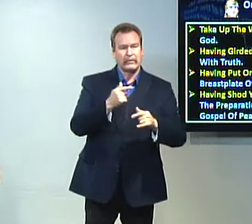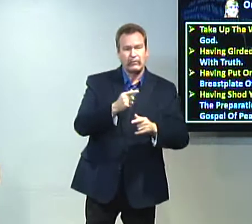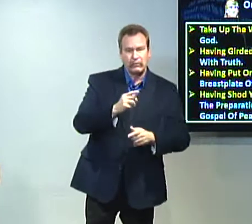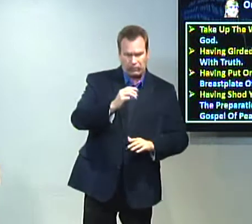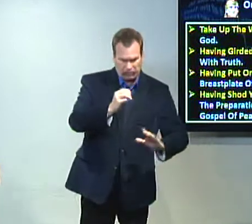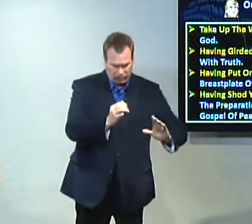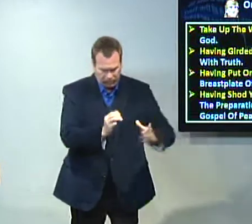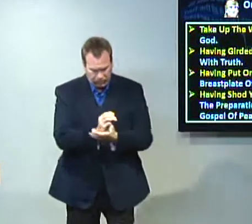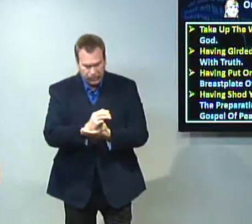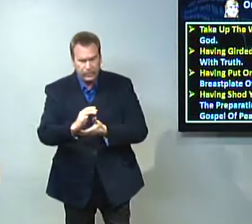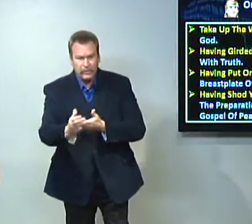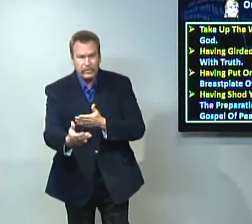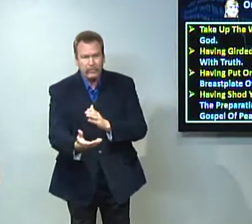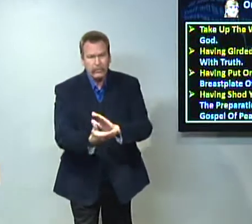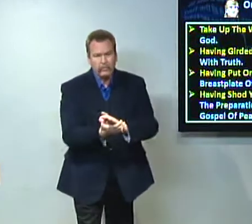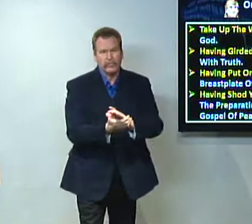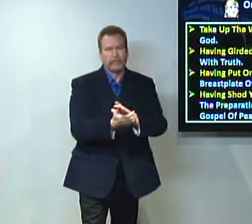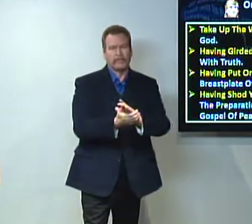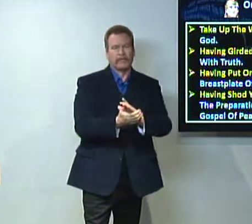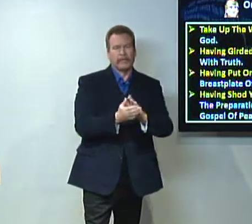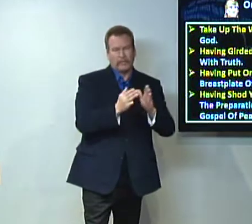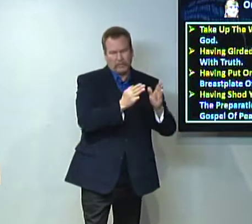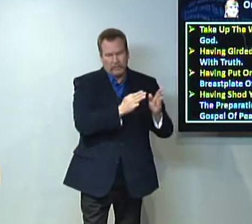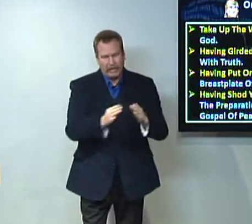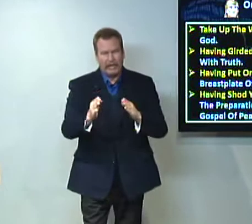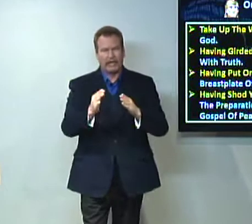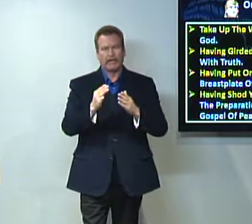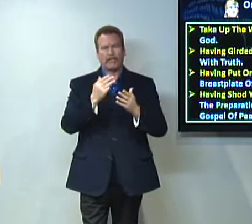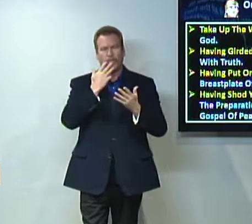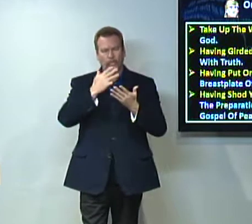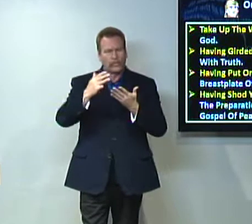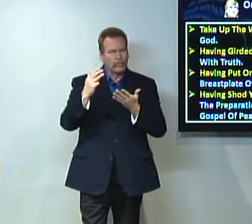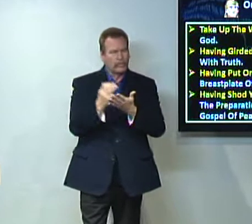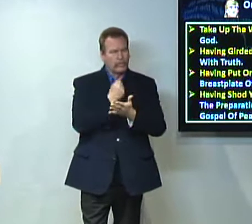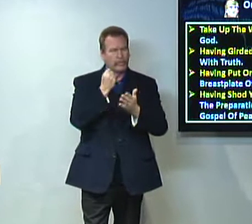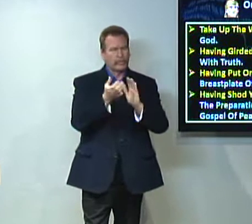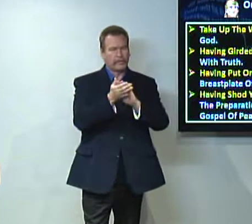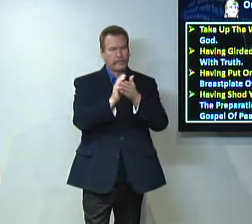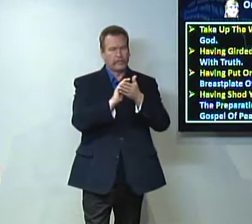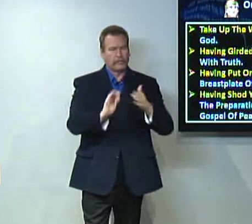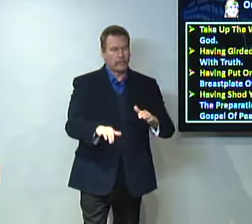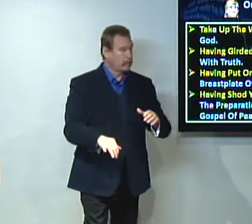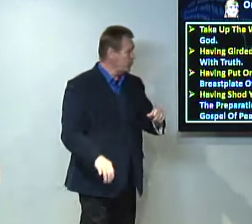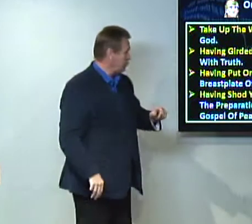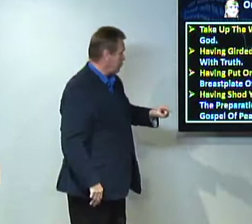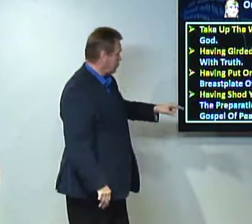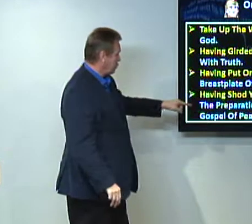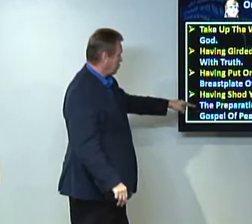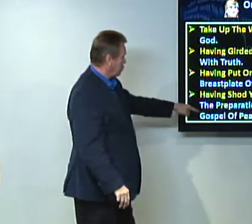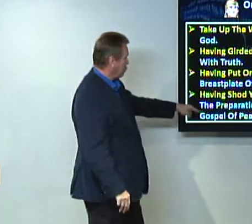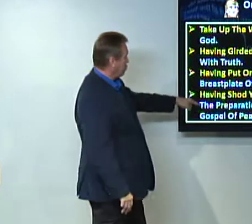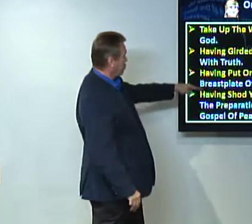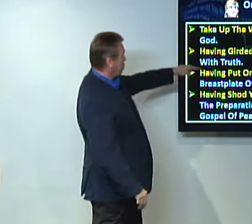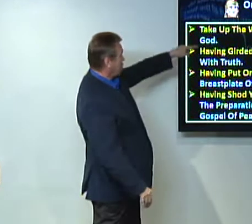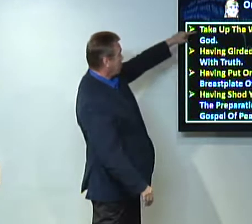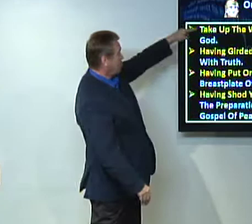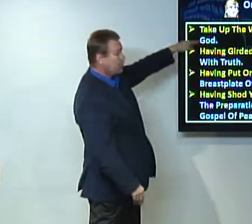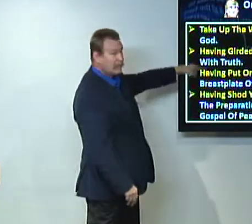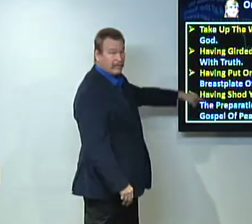righteousness. And then having shod your feet with the preparation of the gospel of peace. So this is what